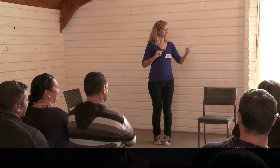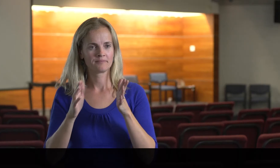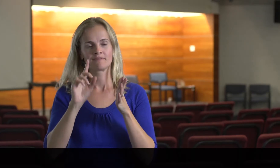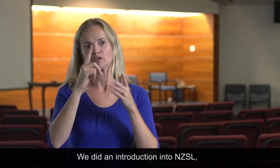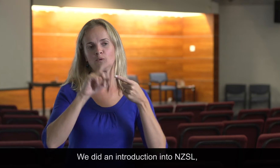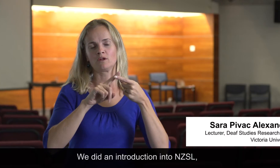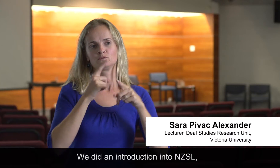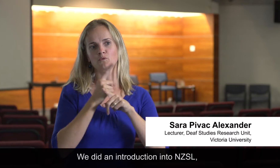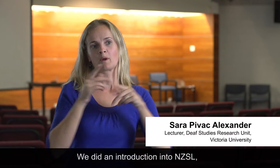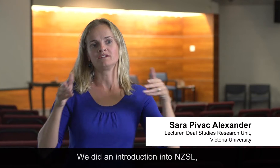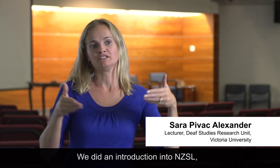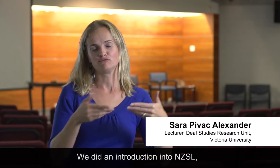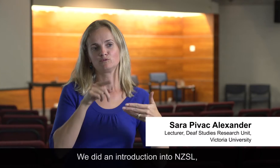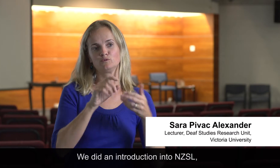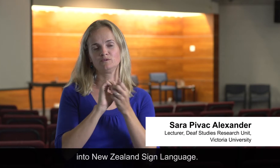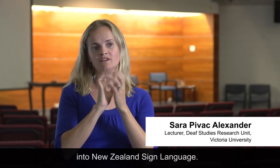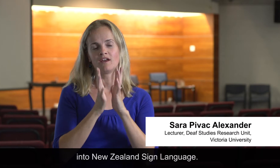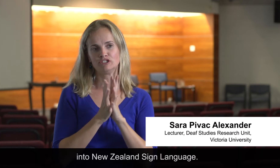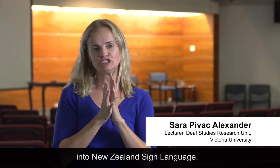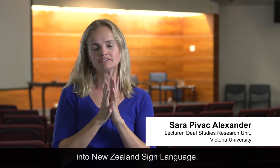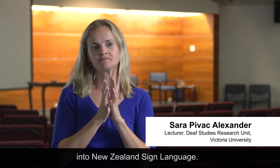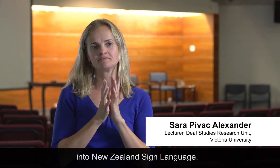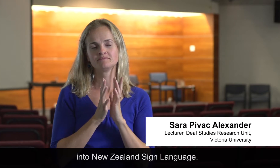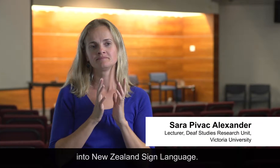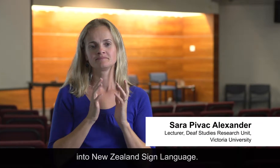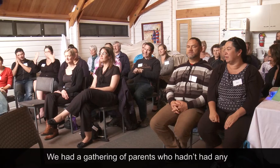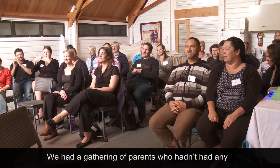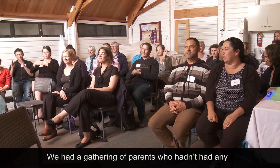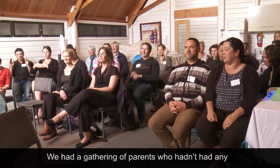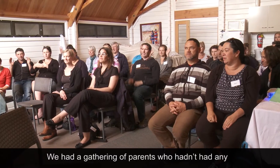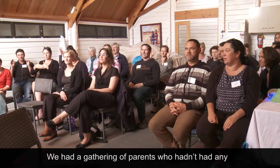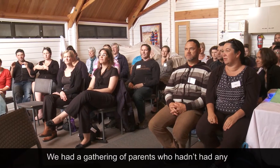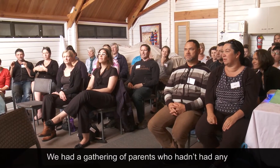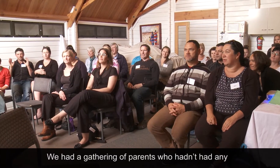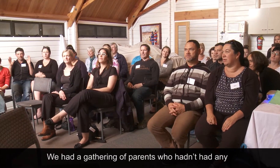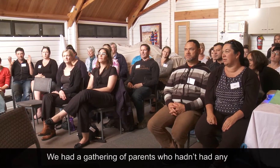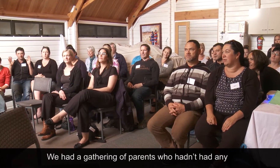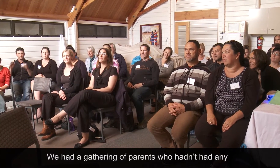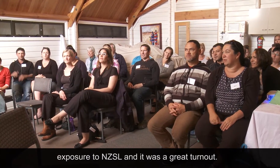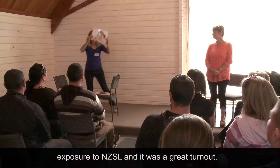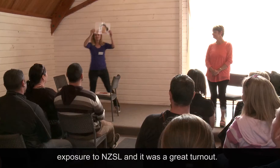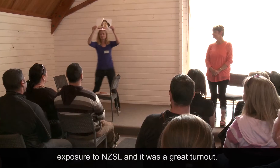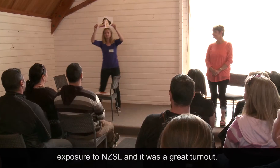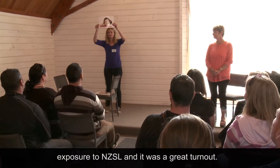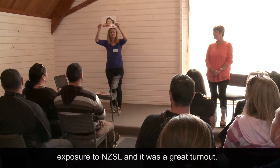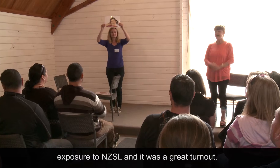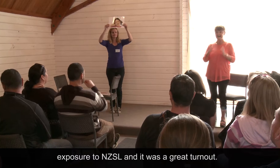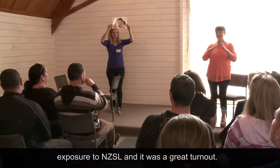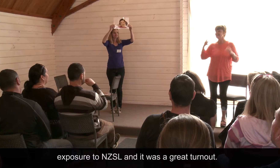We did an introduction into NZSL, into New Zealand Sign Language. We had a gathering of parents who hadn't had any exposure to NZSL, and it was a